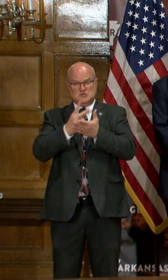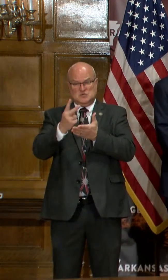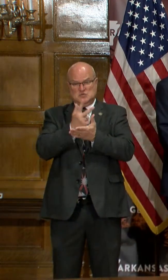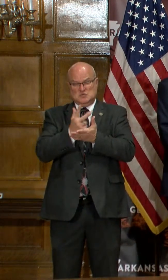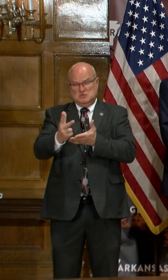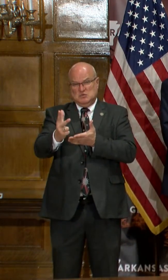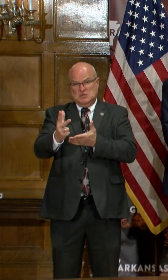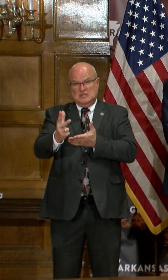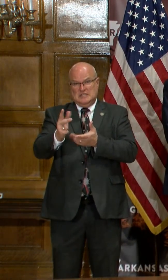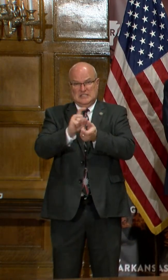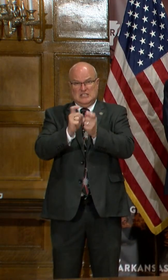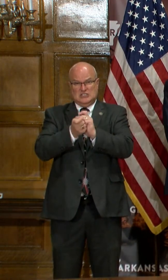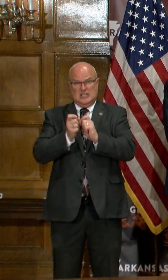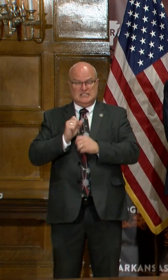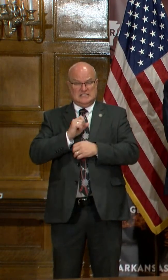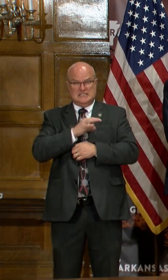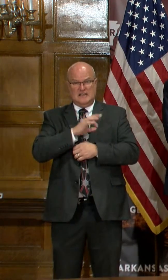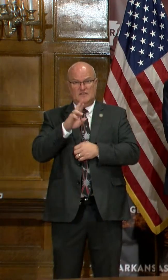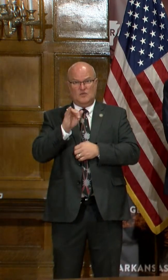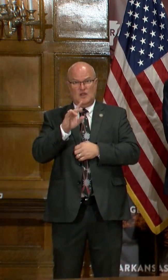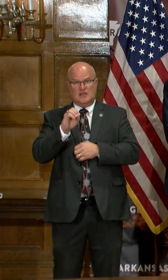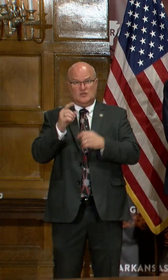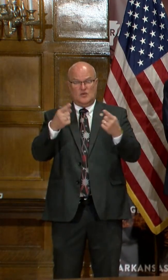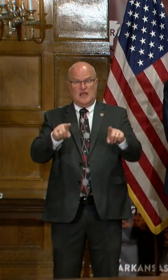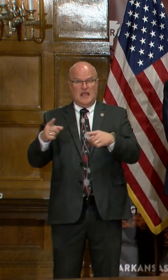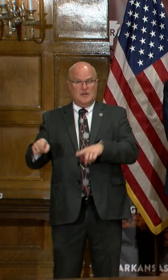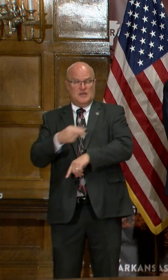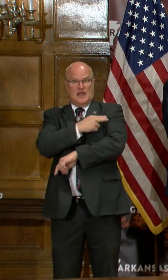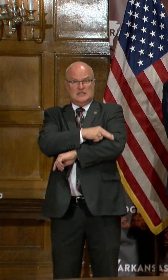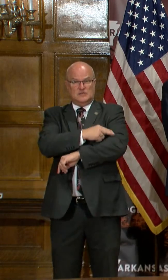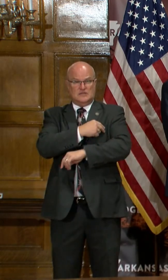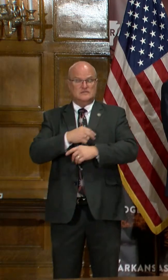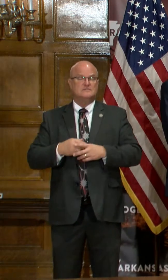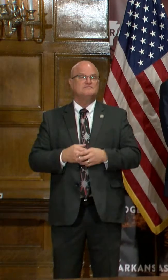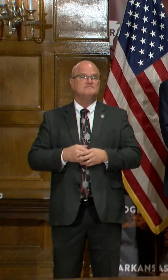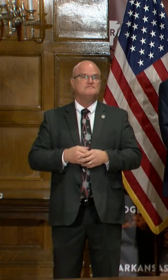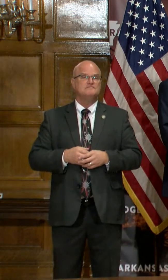terms of a change to staffing ratios starting to happen at hospitals?